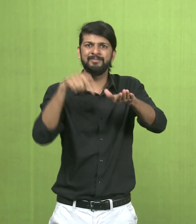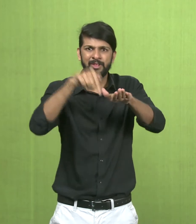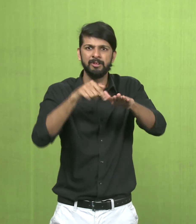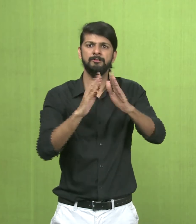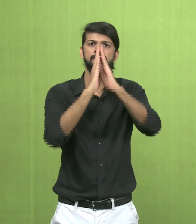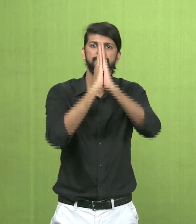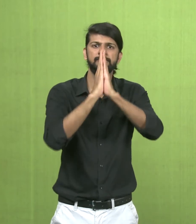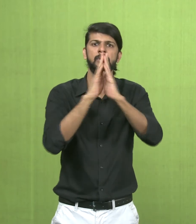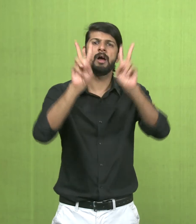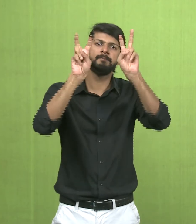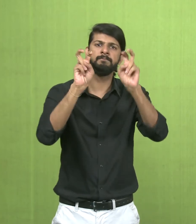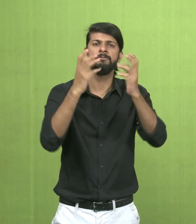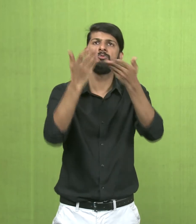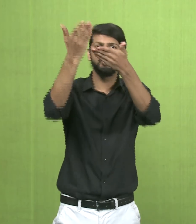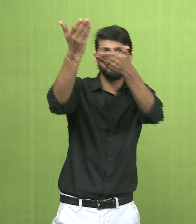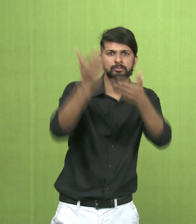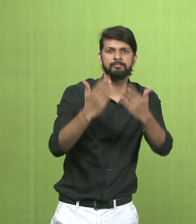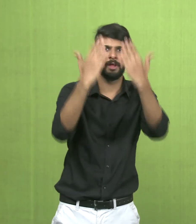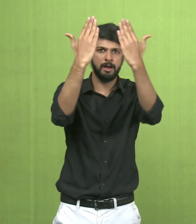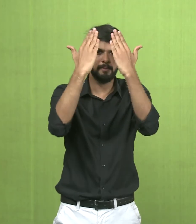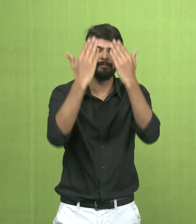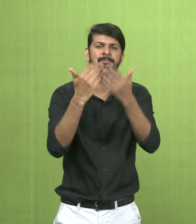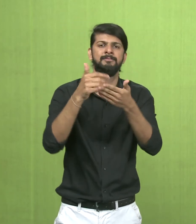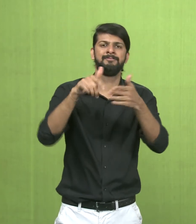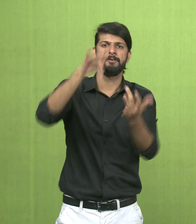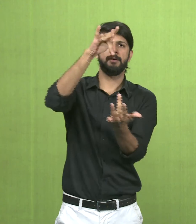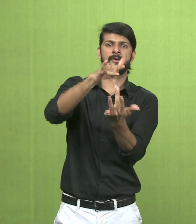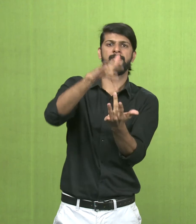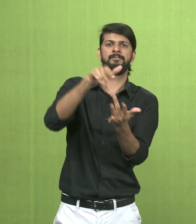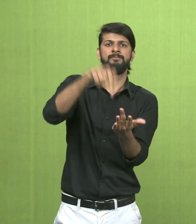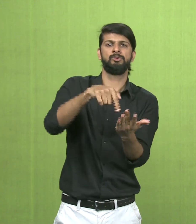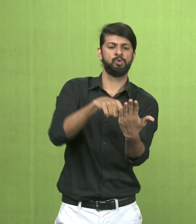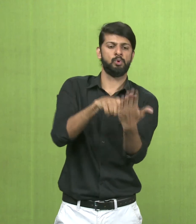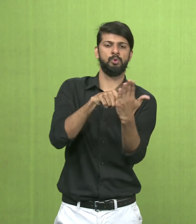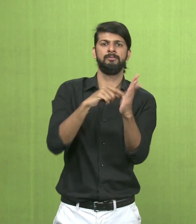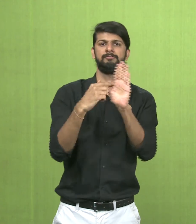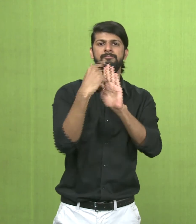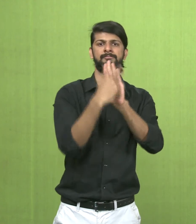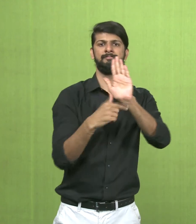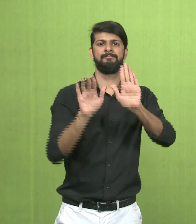Lakshmi's legs. It's a symbol or a sign of respect that the